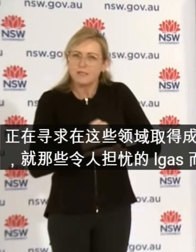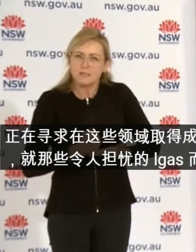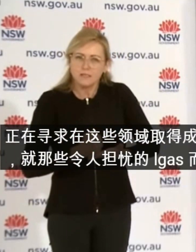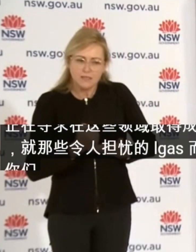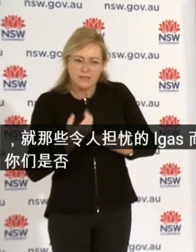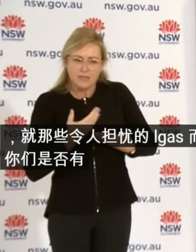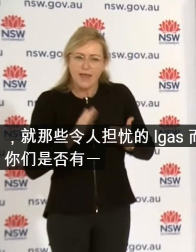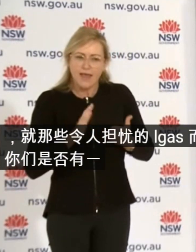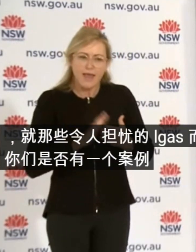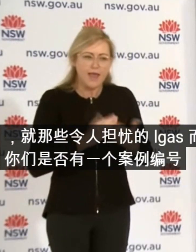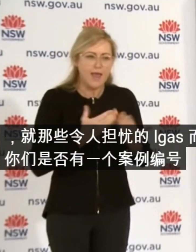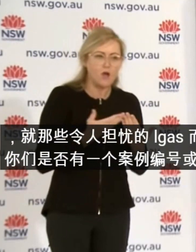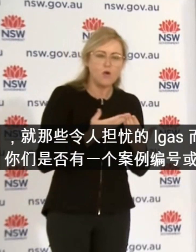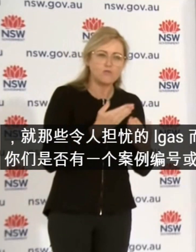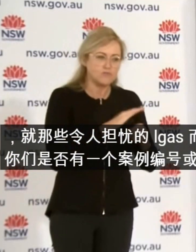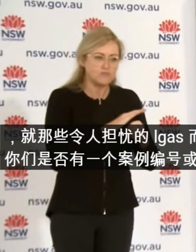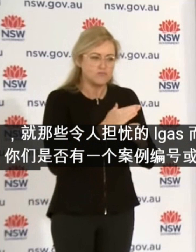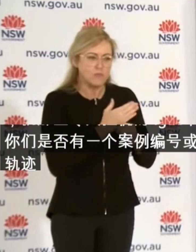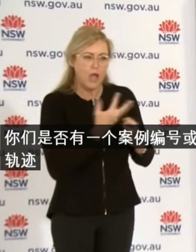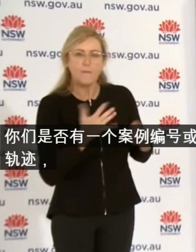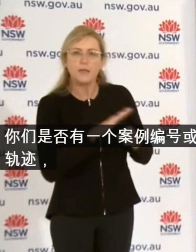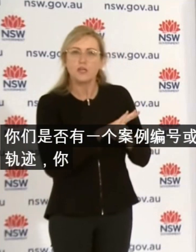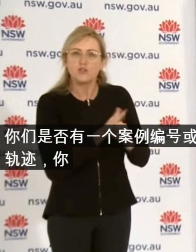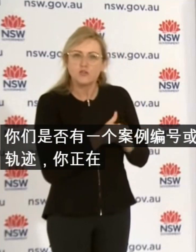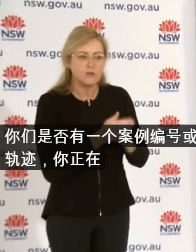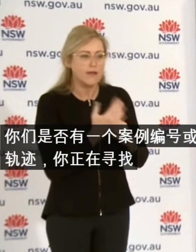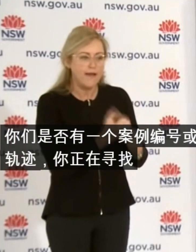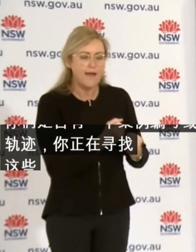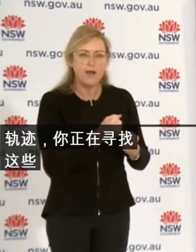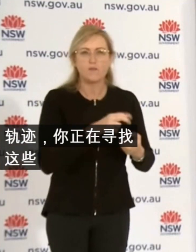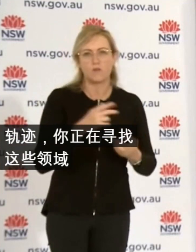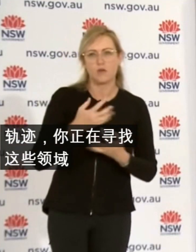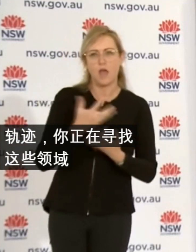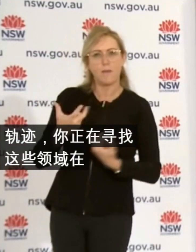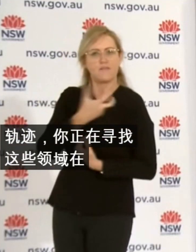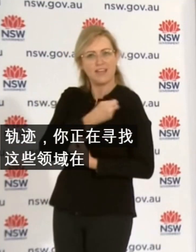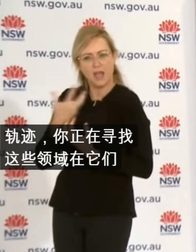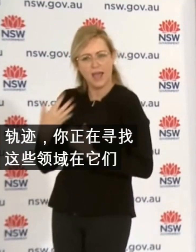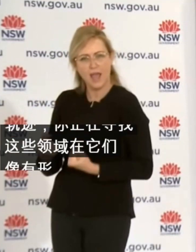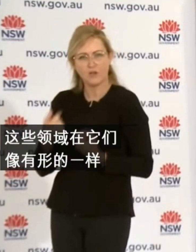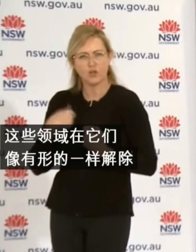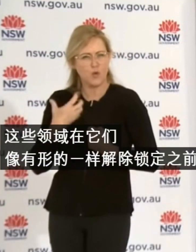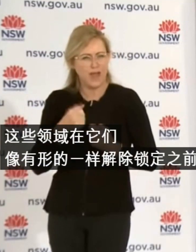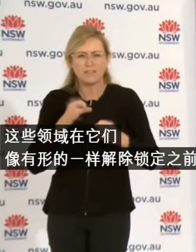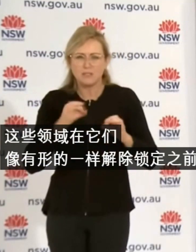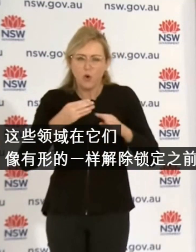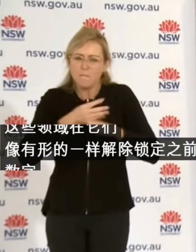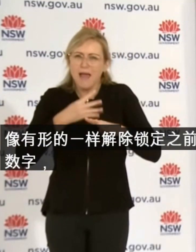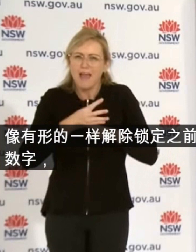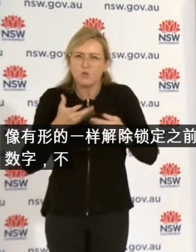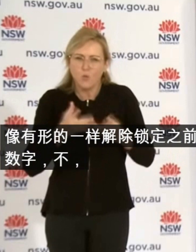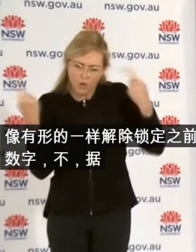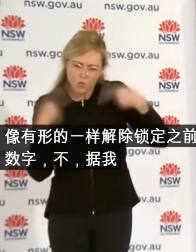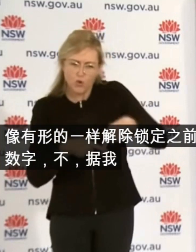of concern, do you guys have a case number or a REF, a trajectory that you're looking to for those areas to get to before they come out of lockdown, like a tangible